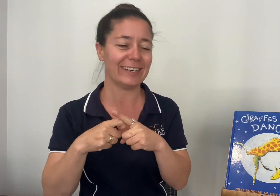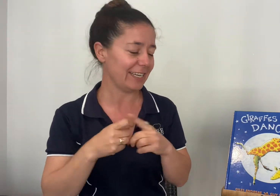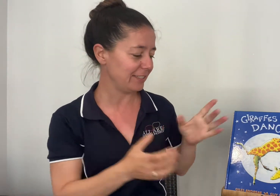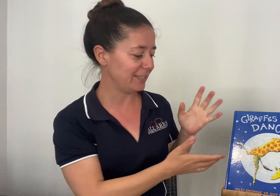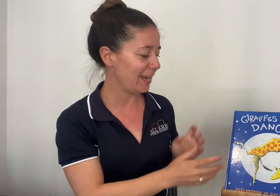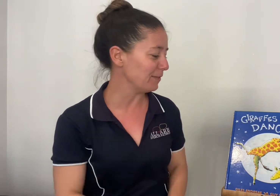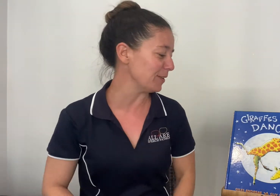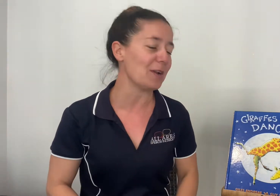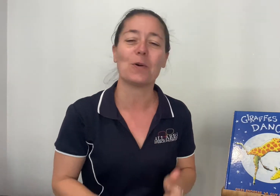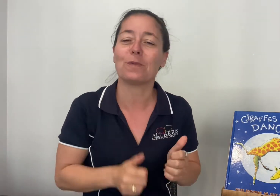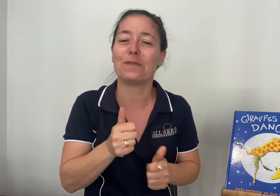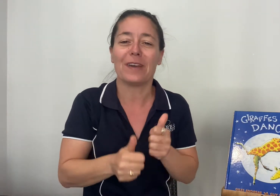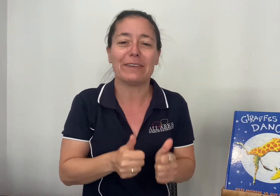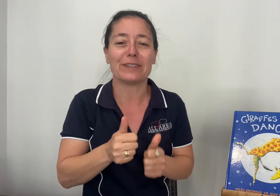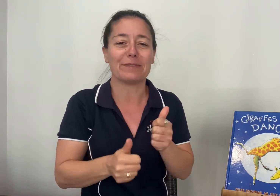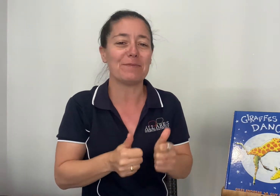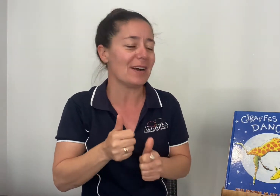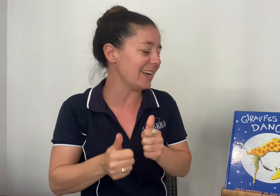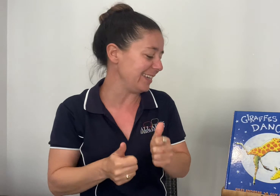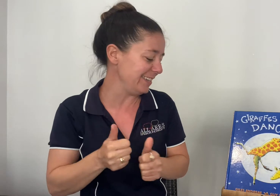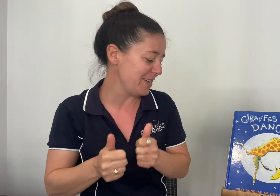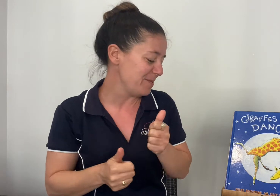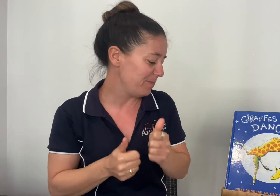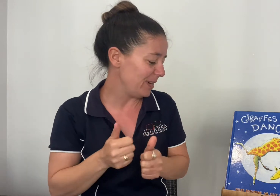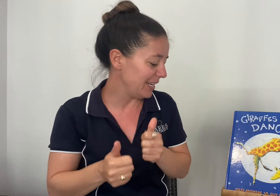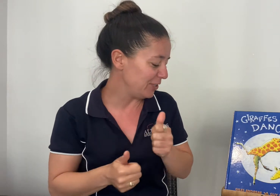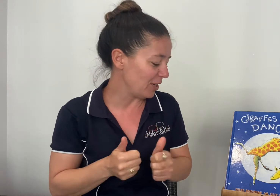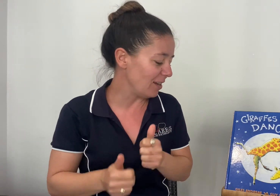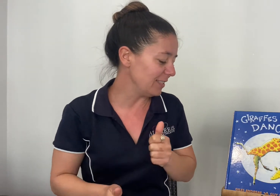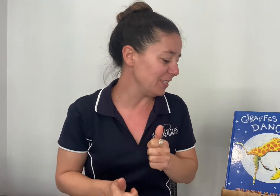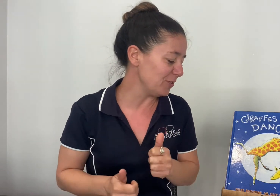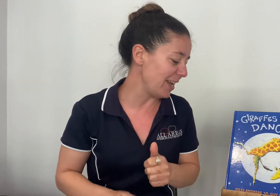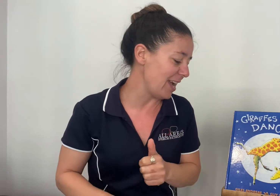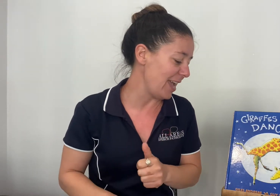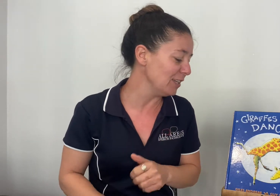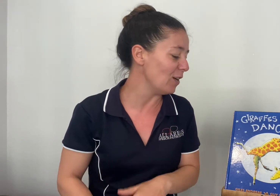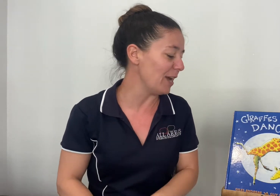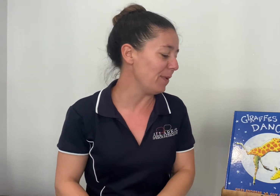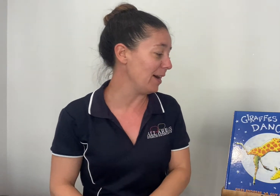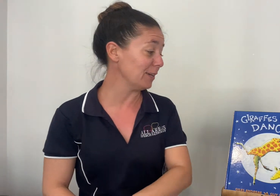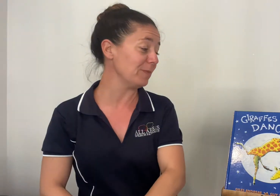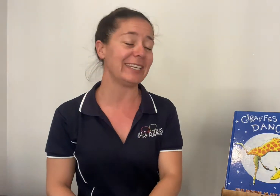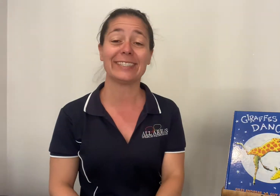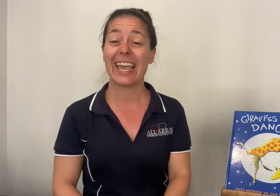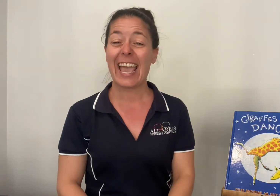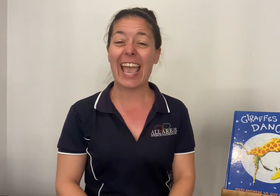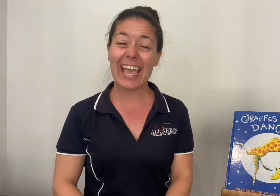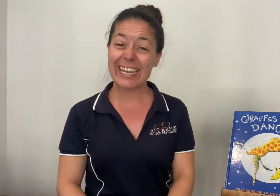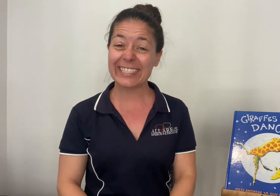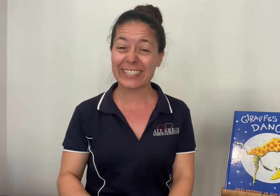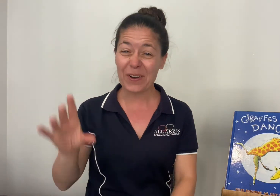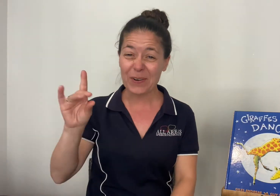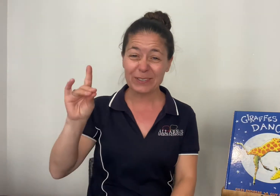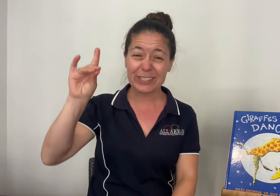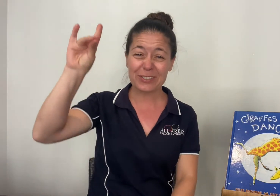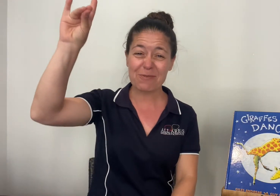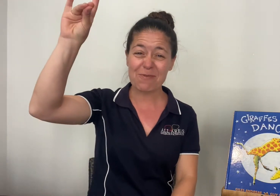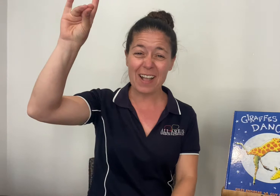Danika, and today I've got an old favourite of mine by Giles, Andreae and Guy Parker Rees, and it's called